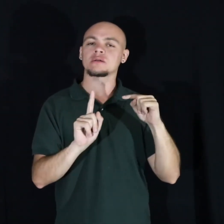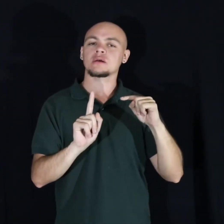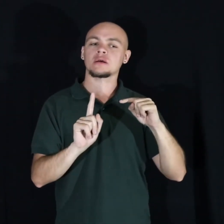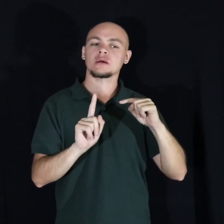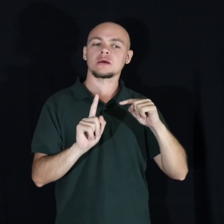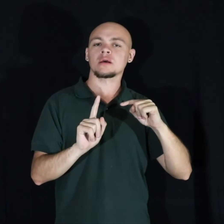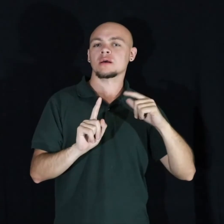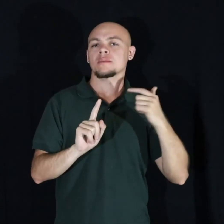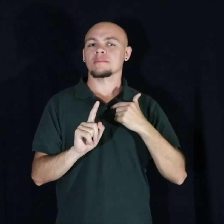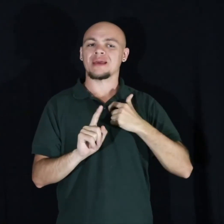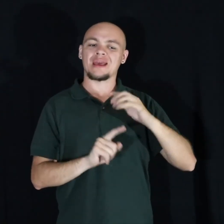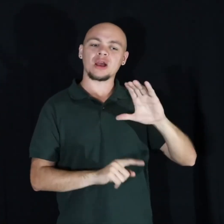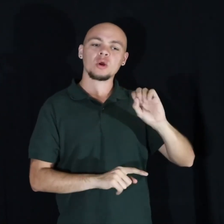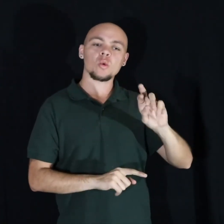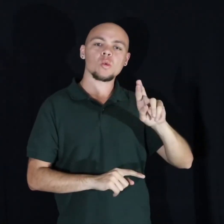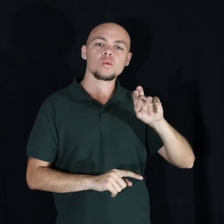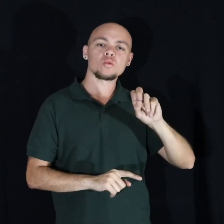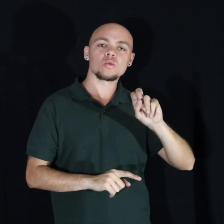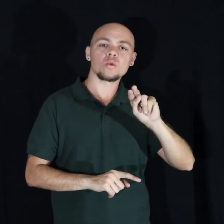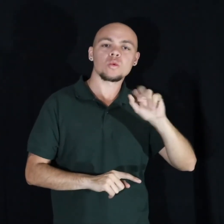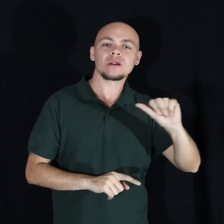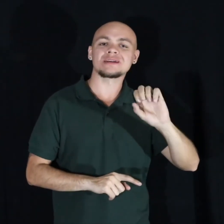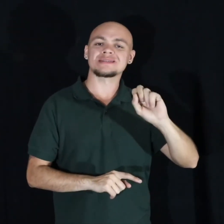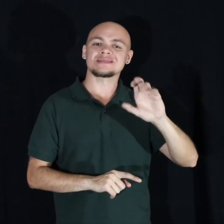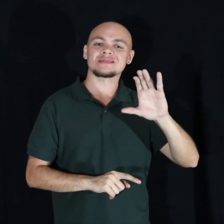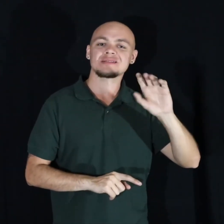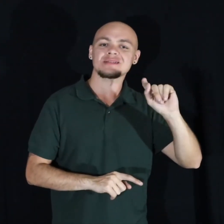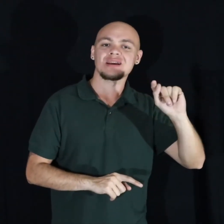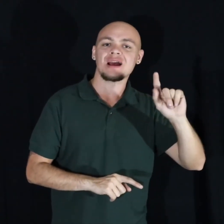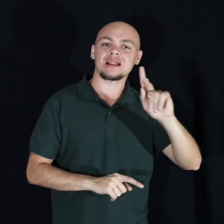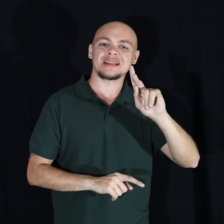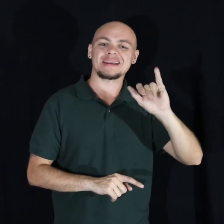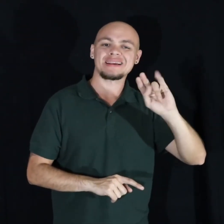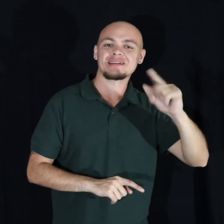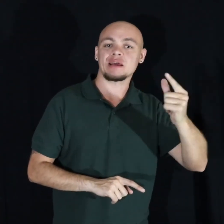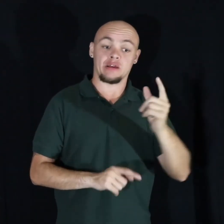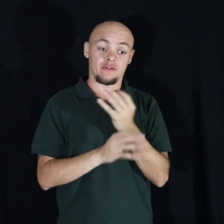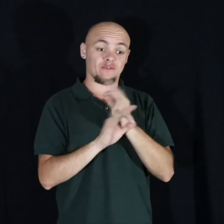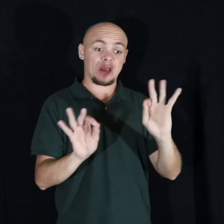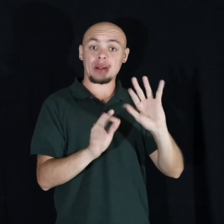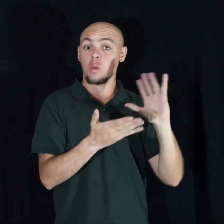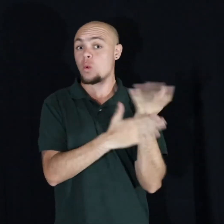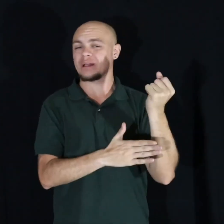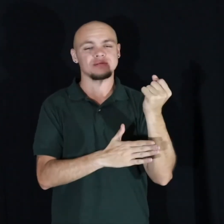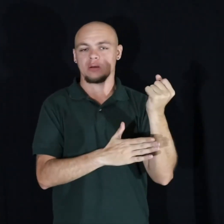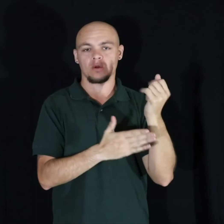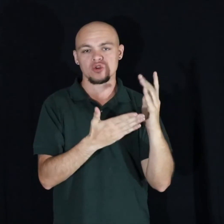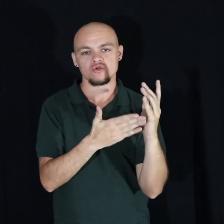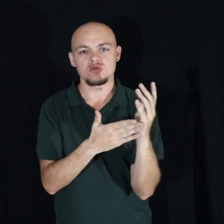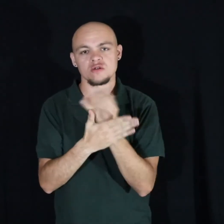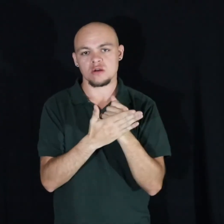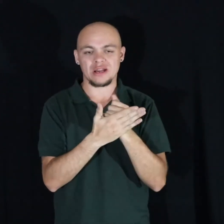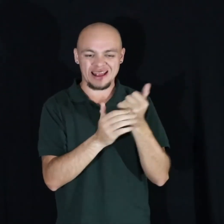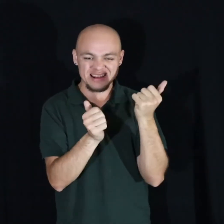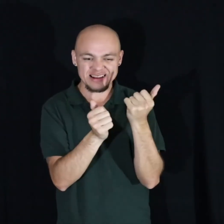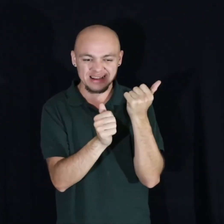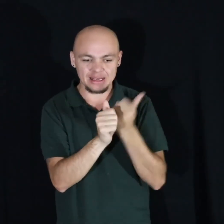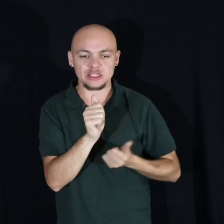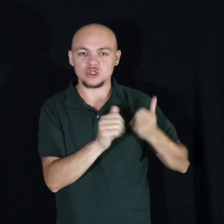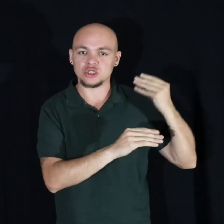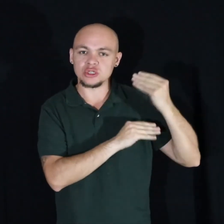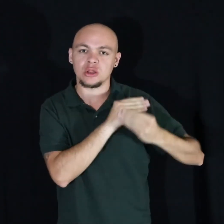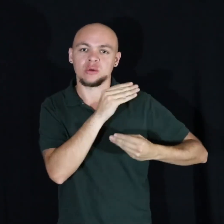Coretta Scott King. Freedom is never really won. You earn it. and you win it in every